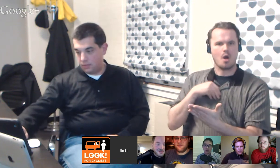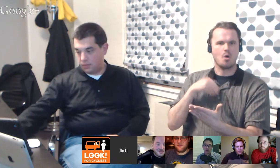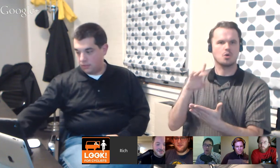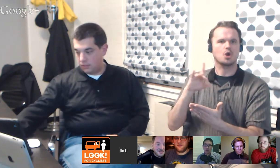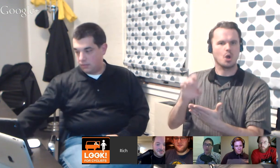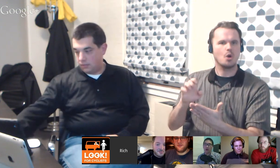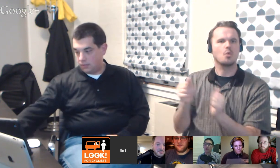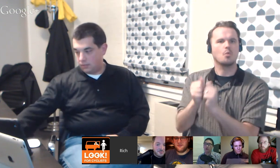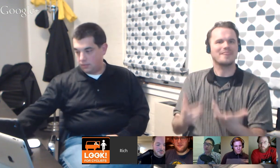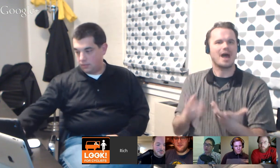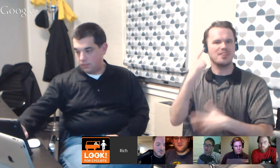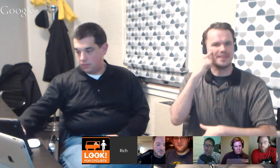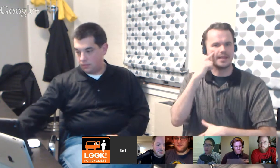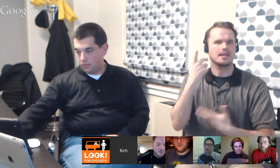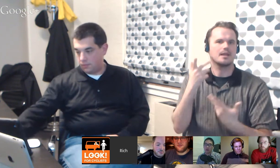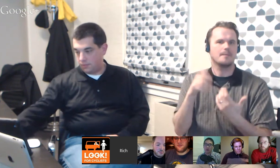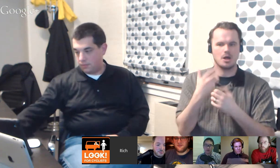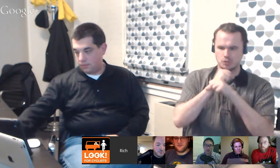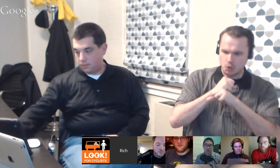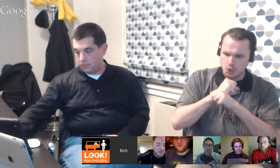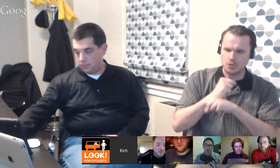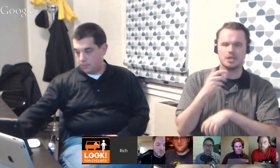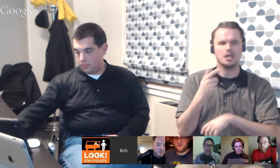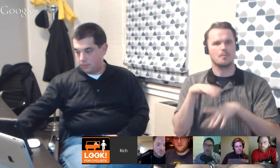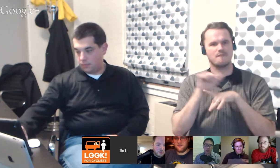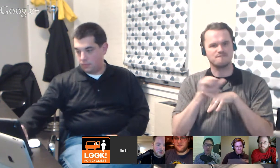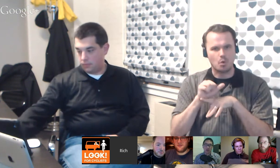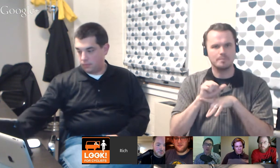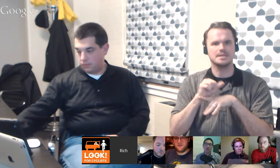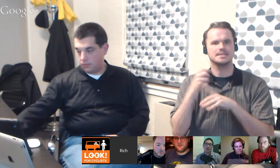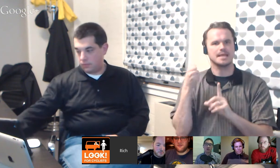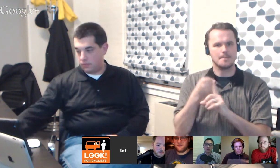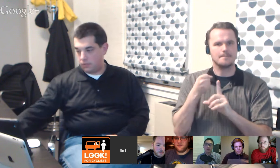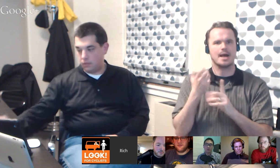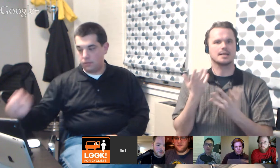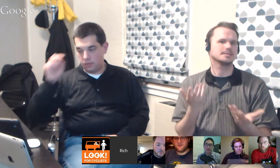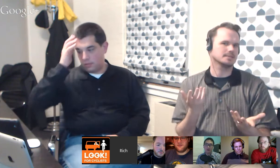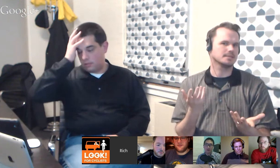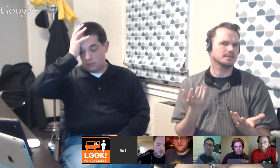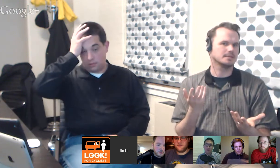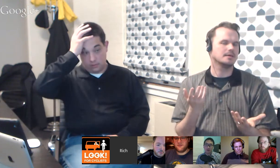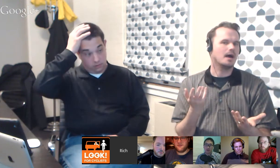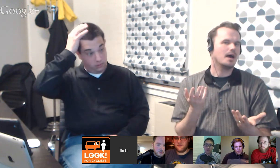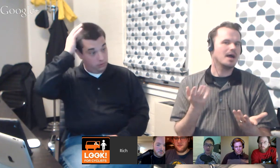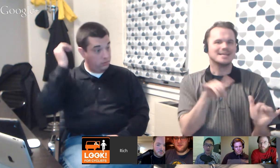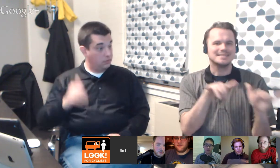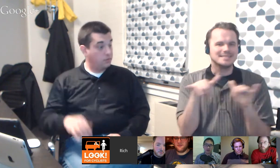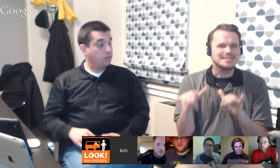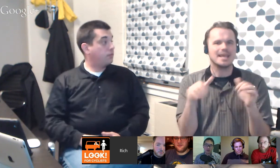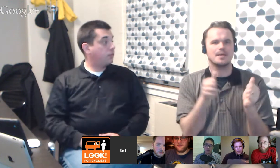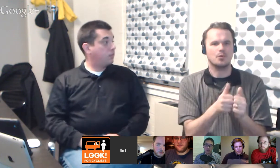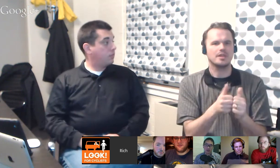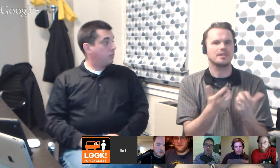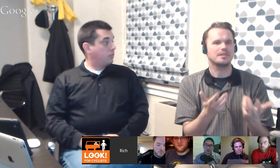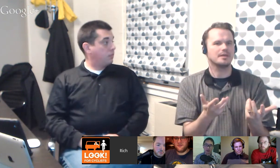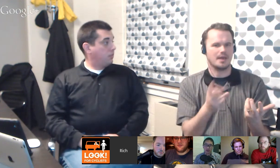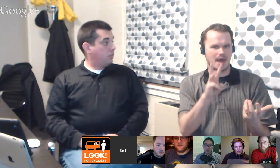without thinking about, you know, security or performance implications. And same thing with